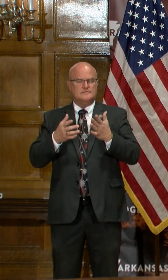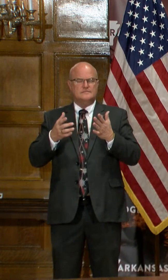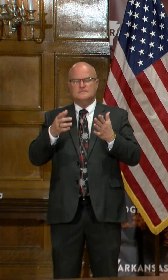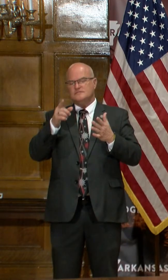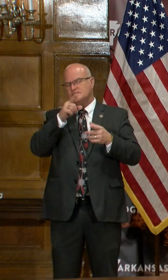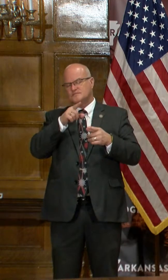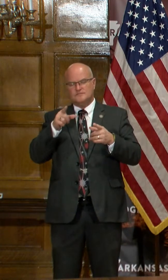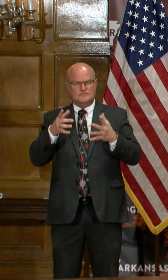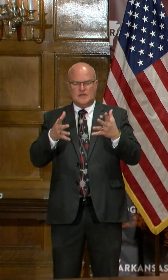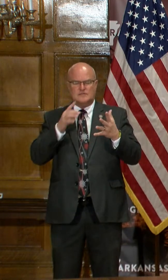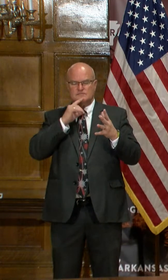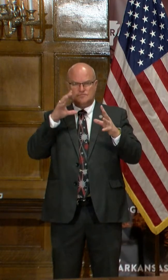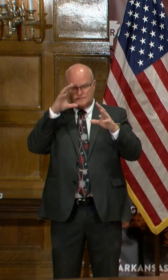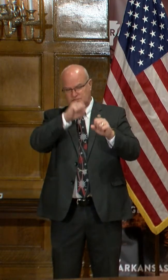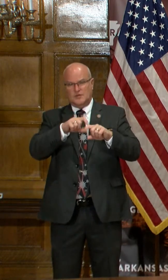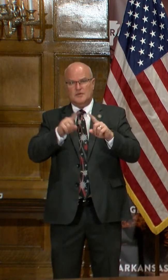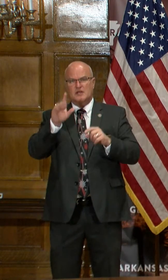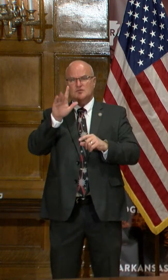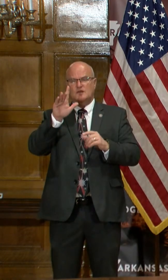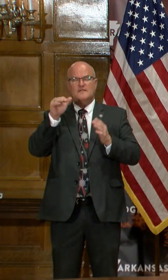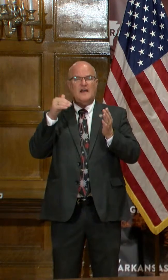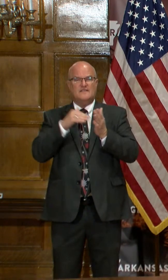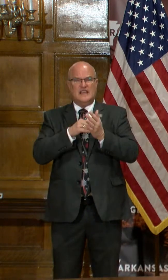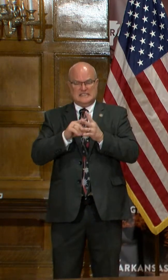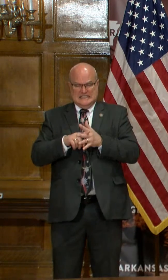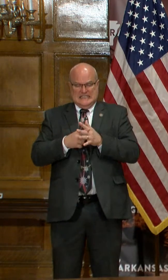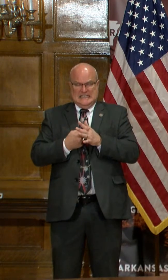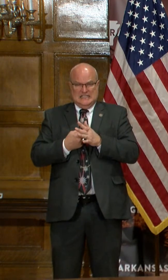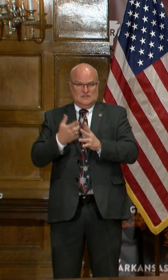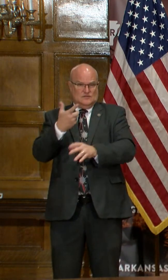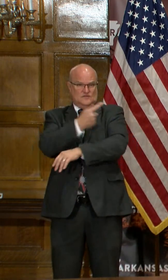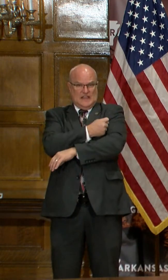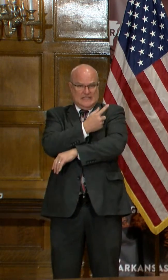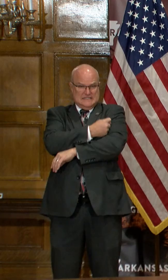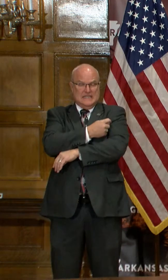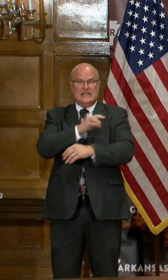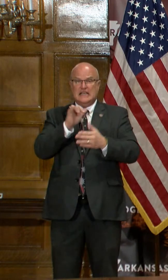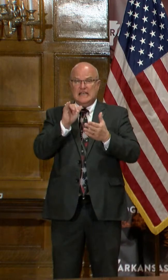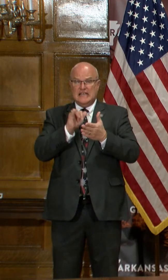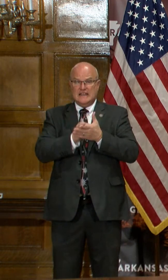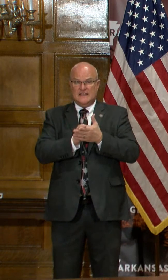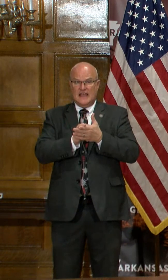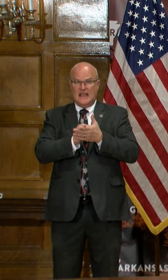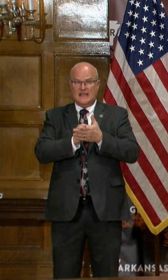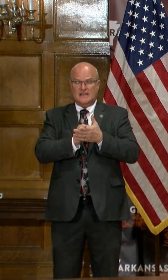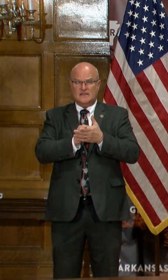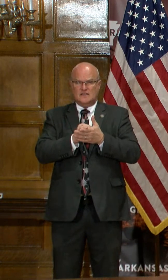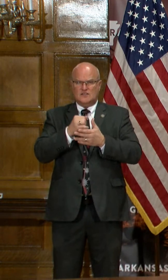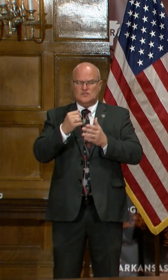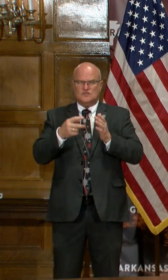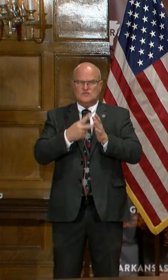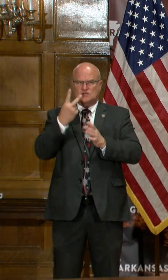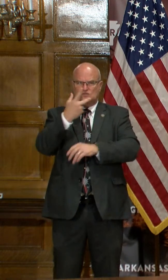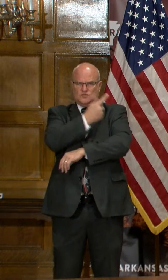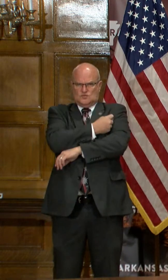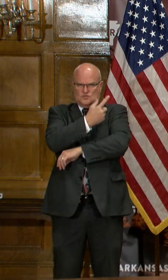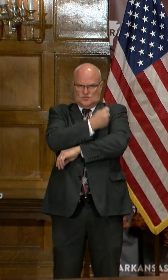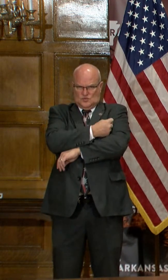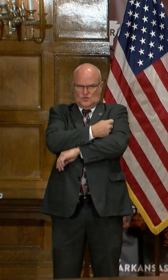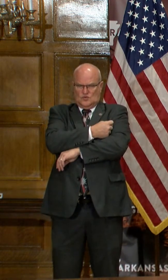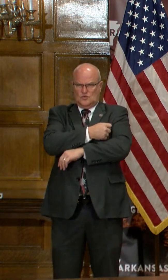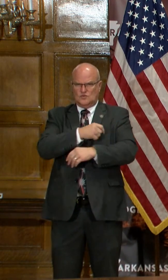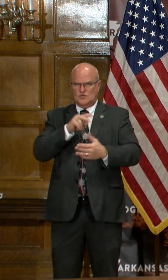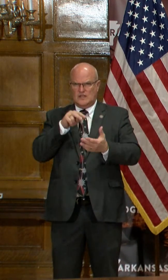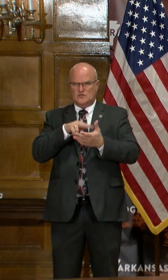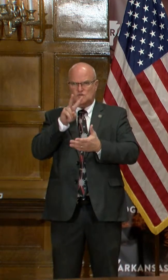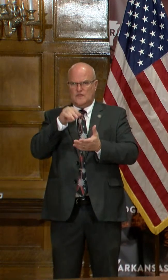but you mentioned the 25,000 initial doses. Is that the two-dose regimen mean that's enough to care for